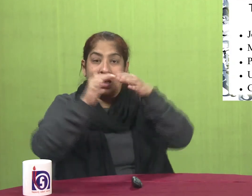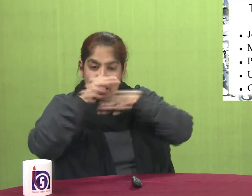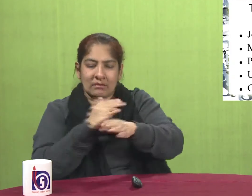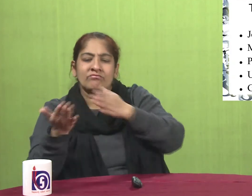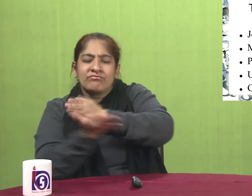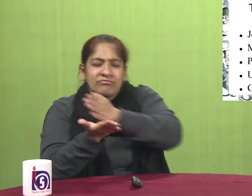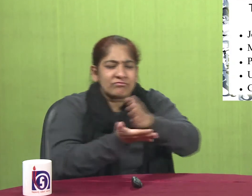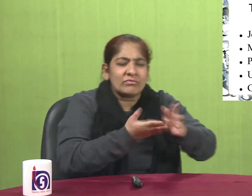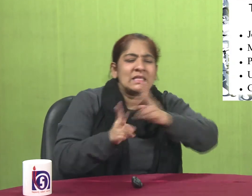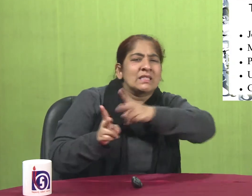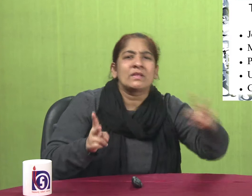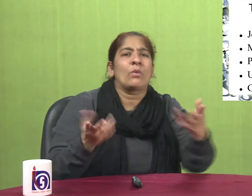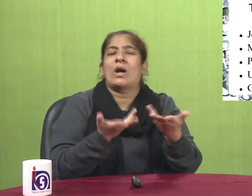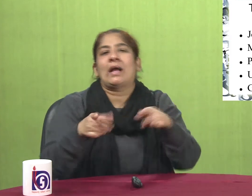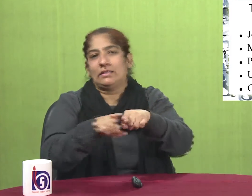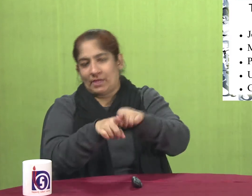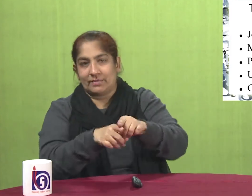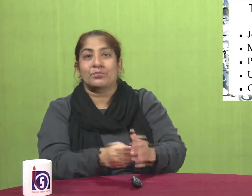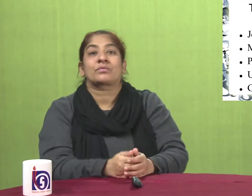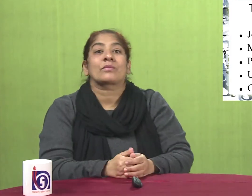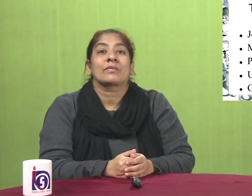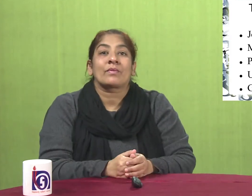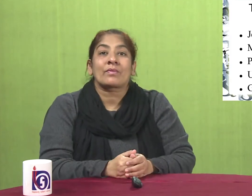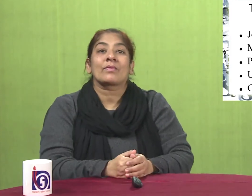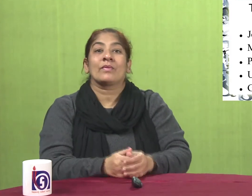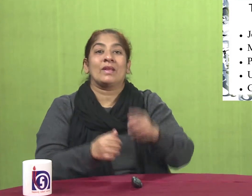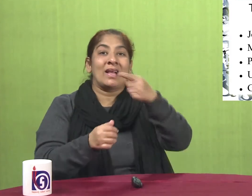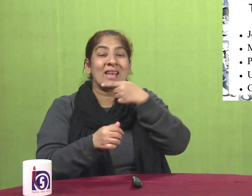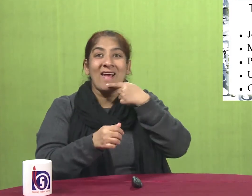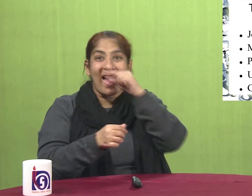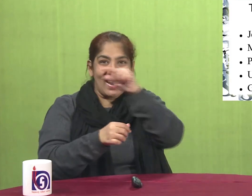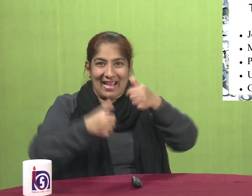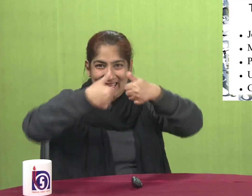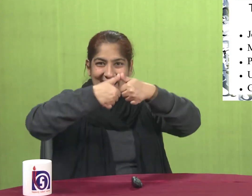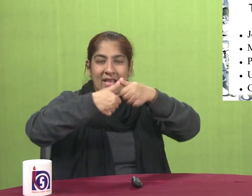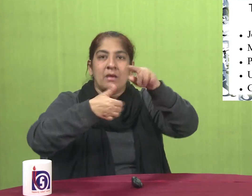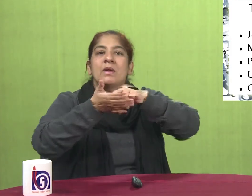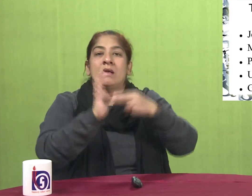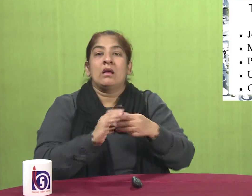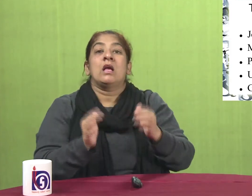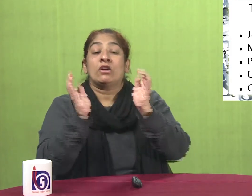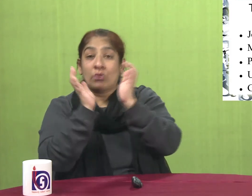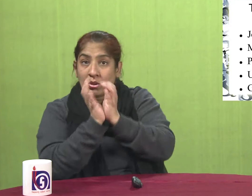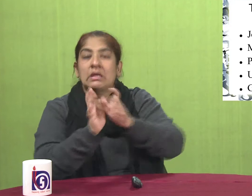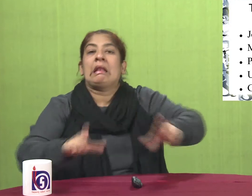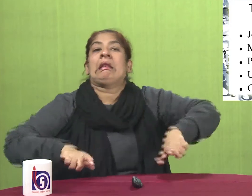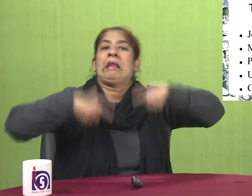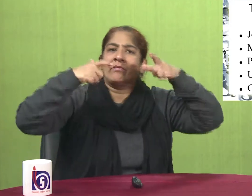Types of insurance. So, what are the types of insurance? First is the life